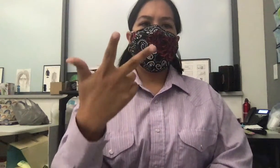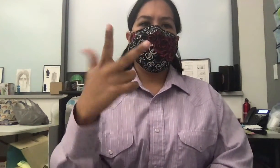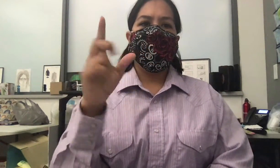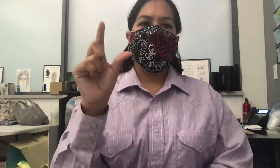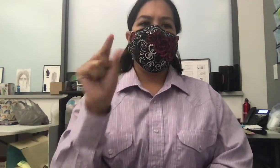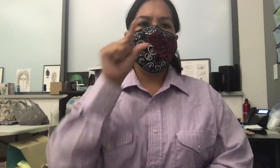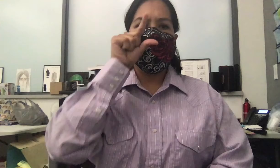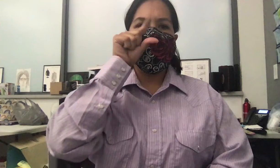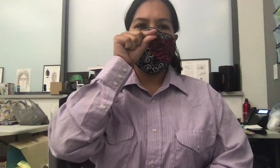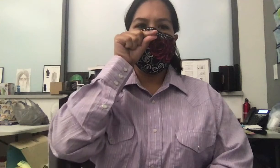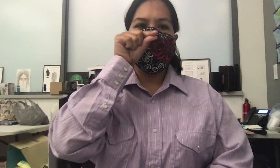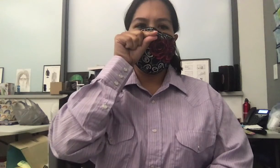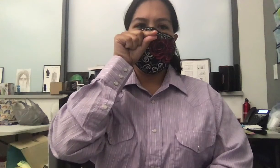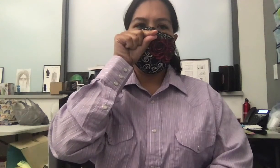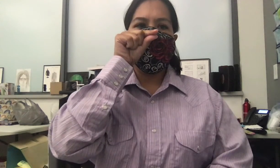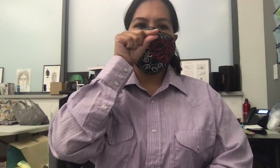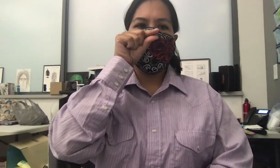3 little birds